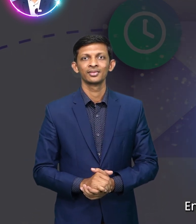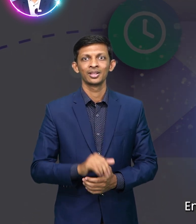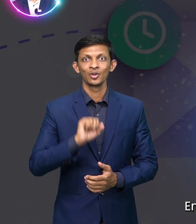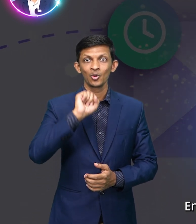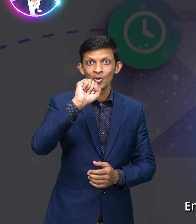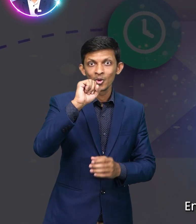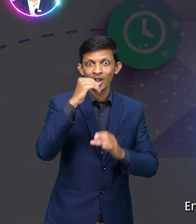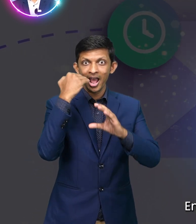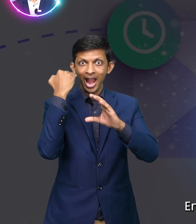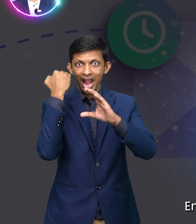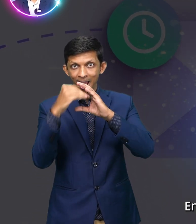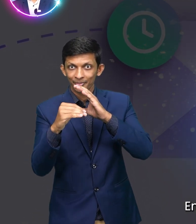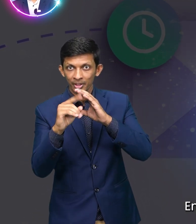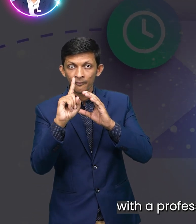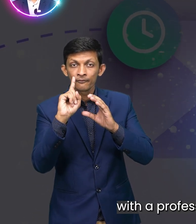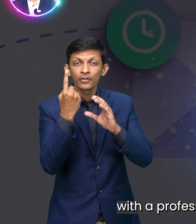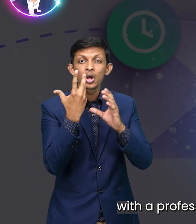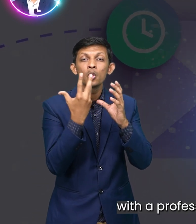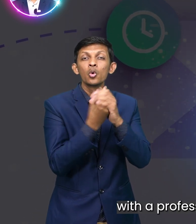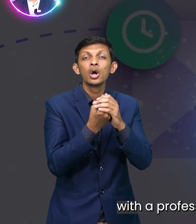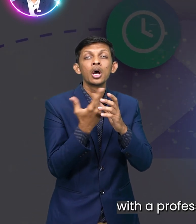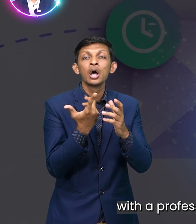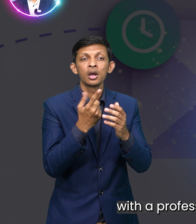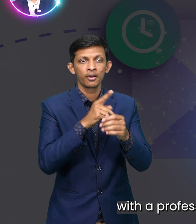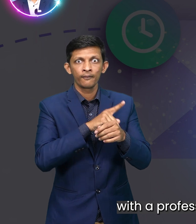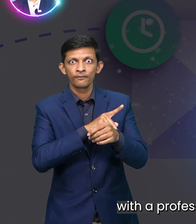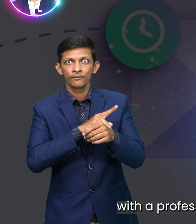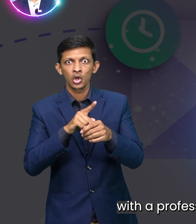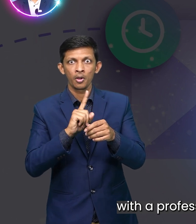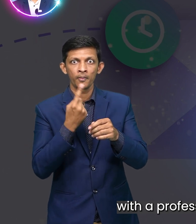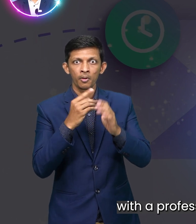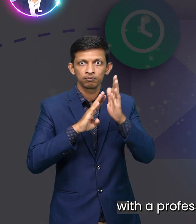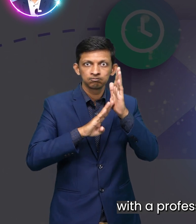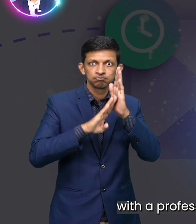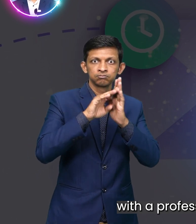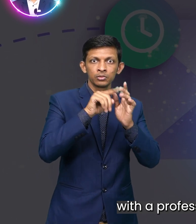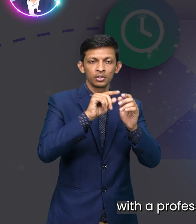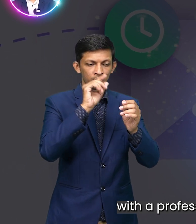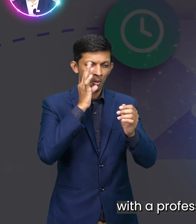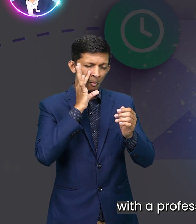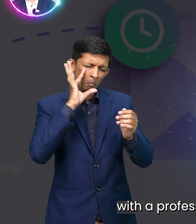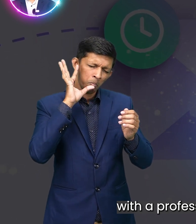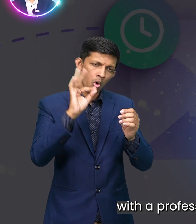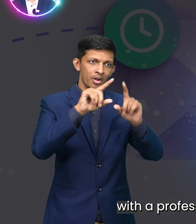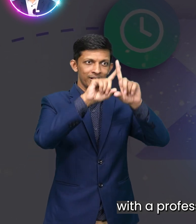Ending your email with a professional sign off is important.